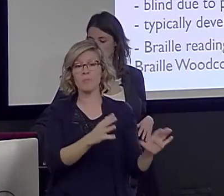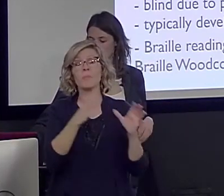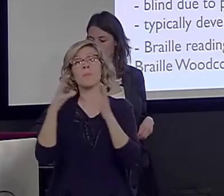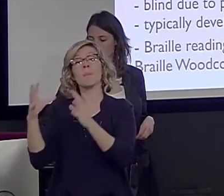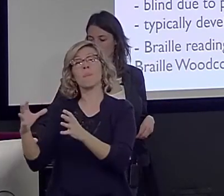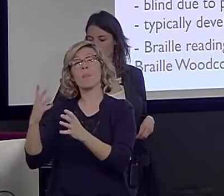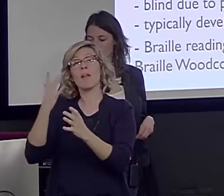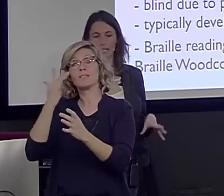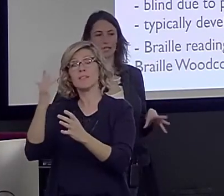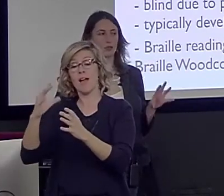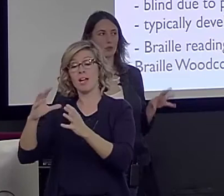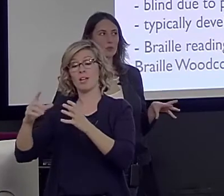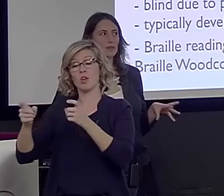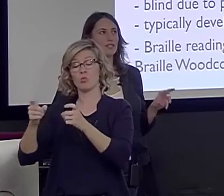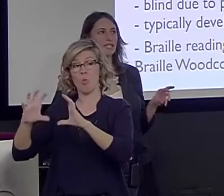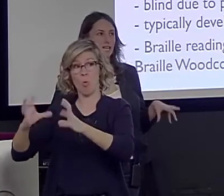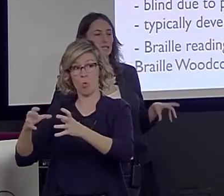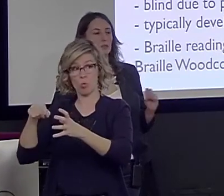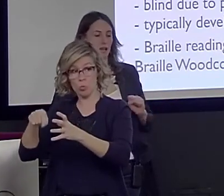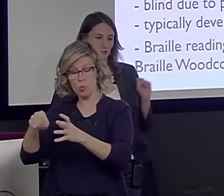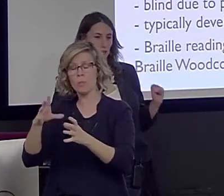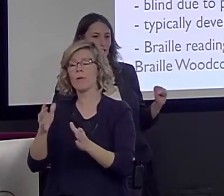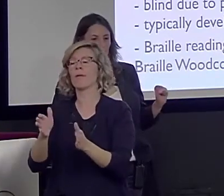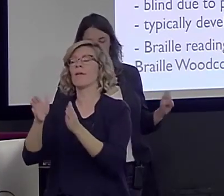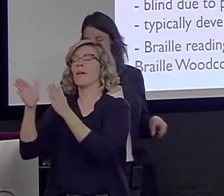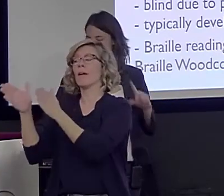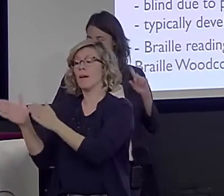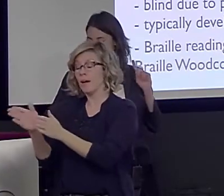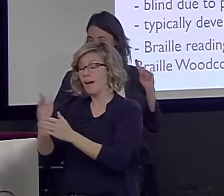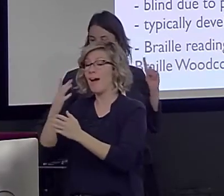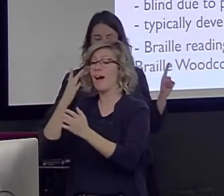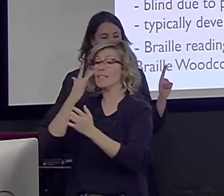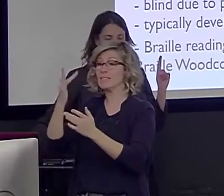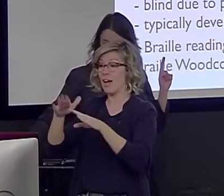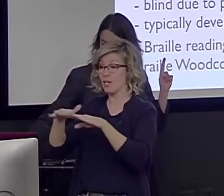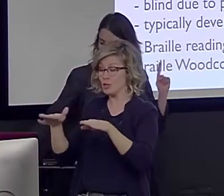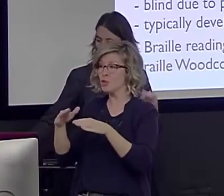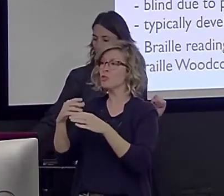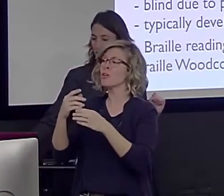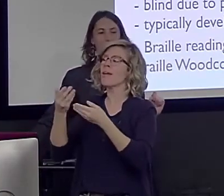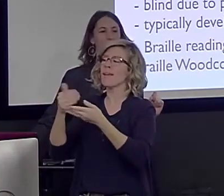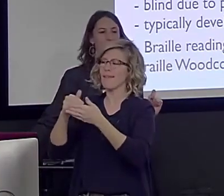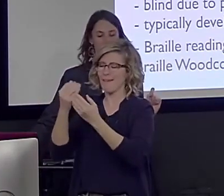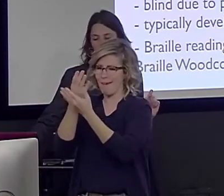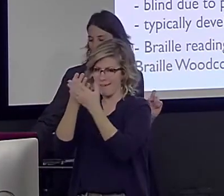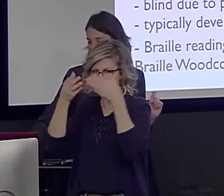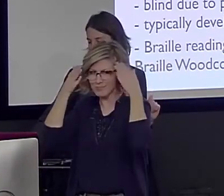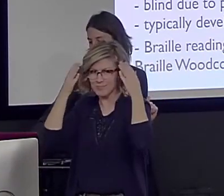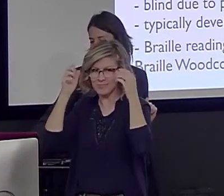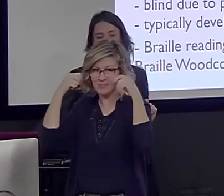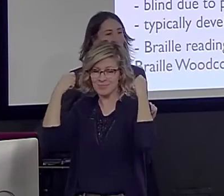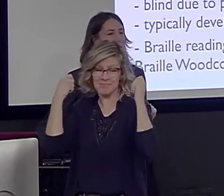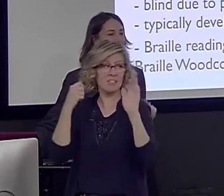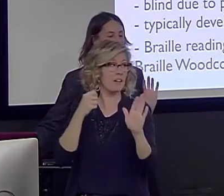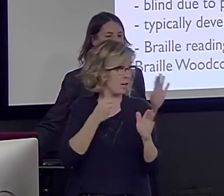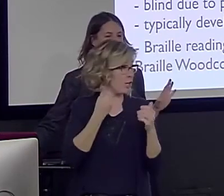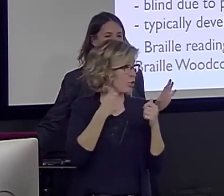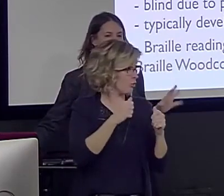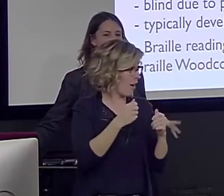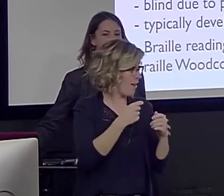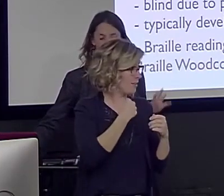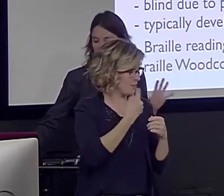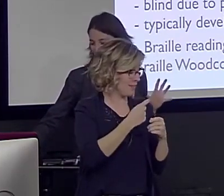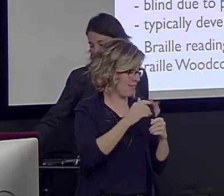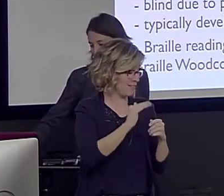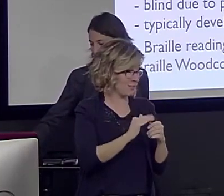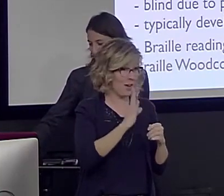control kids and a group of sighted blindfolded kids. This was extremely interesting. Trying to blindfold a 4-year-old in the